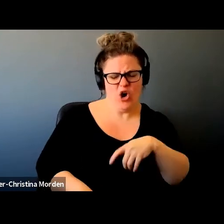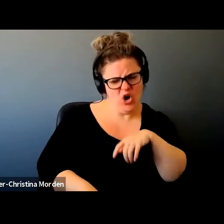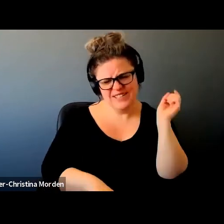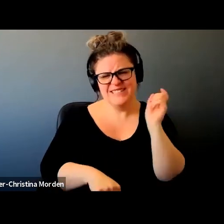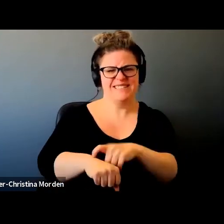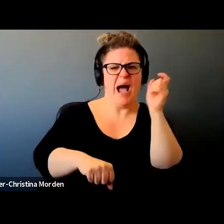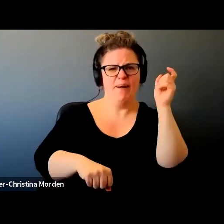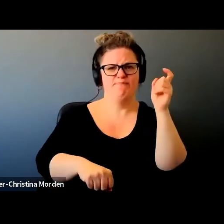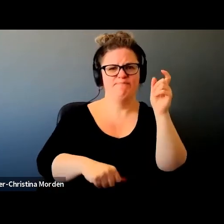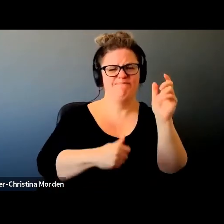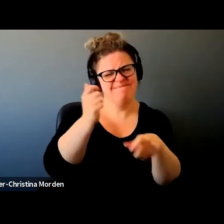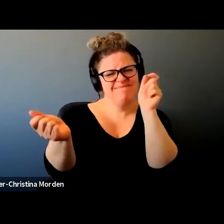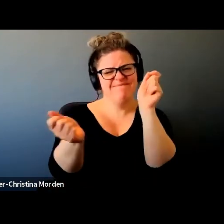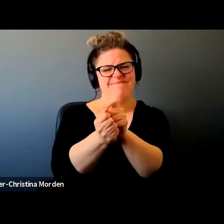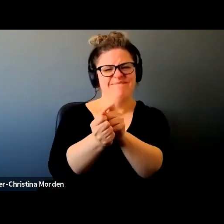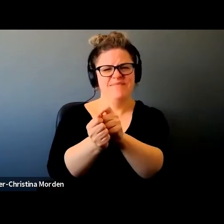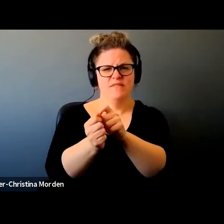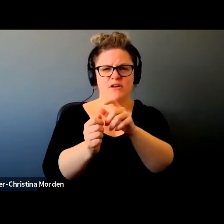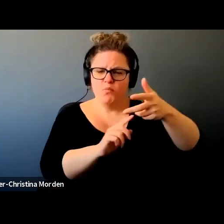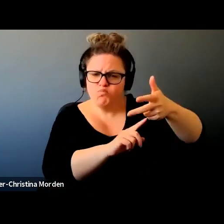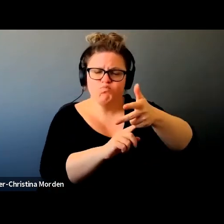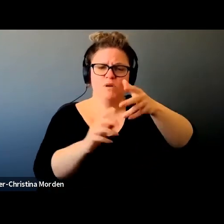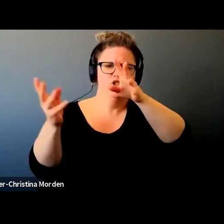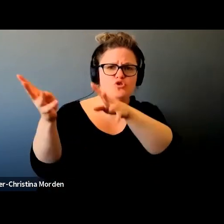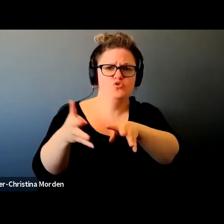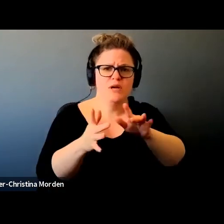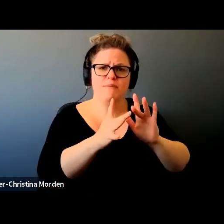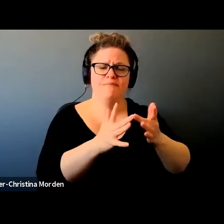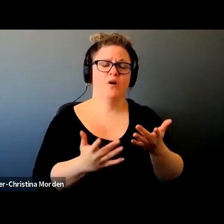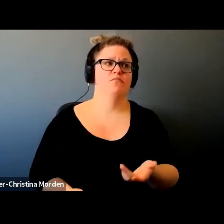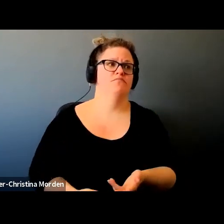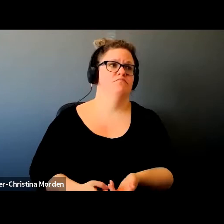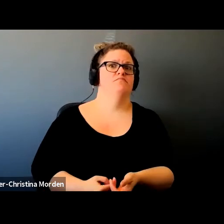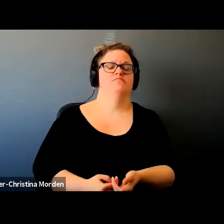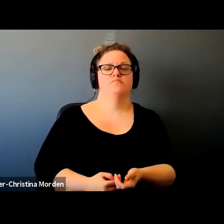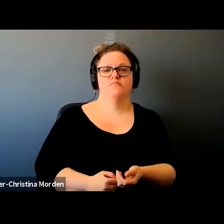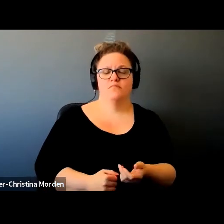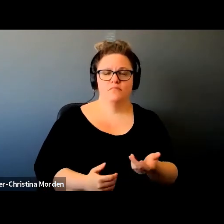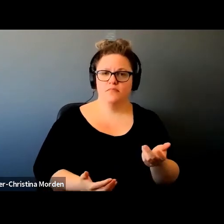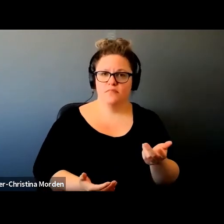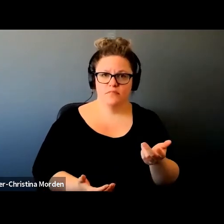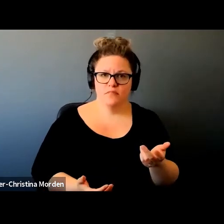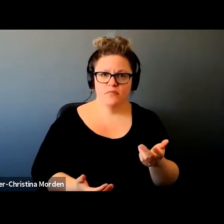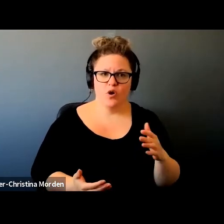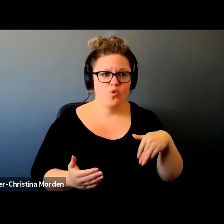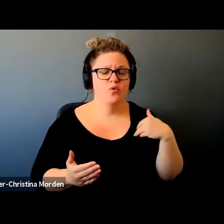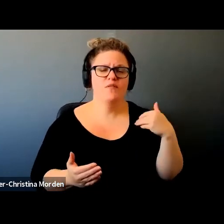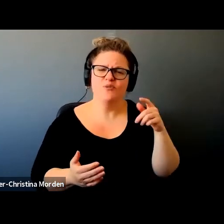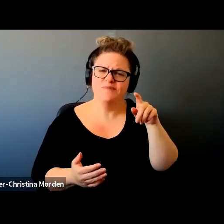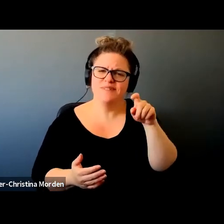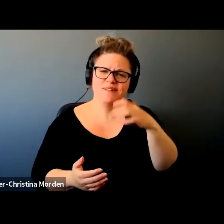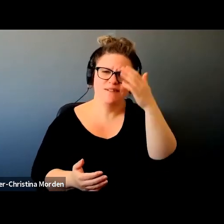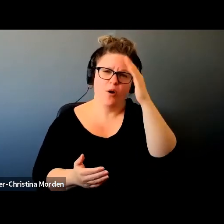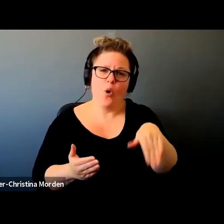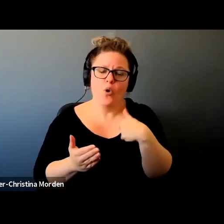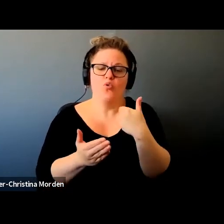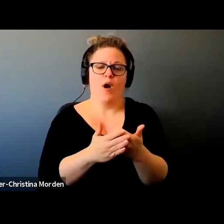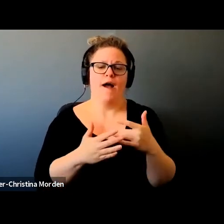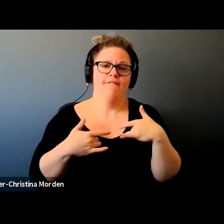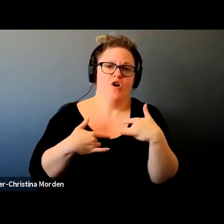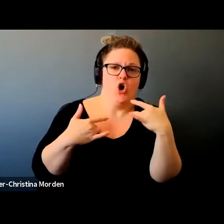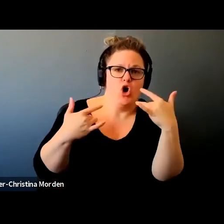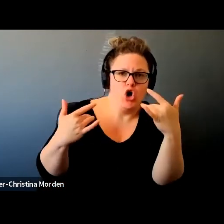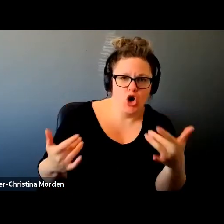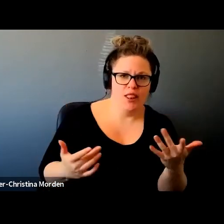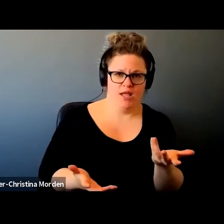happen. And professional skills like that, and to actually know, maybe arriving early enough to know who's who else